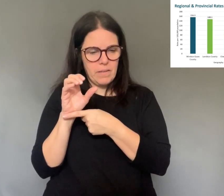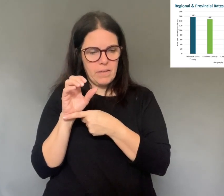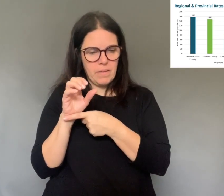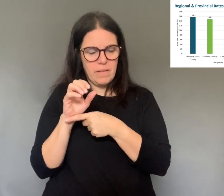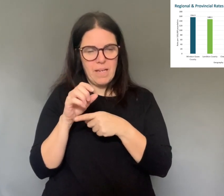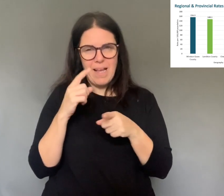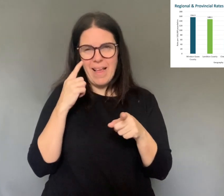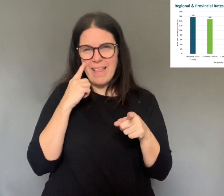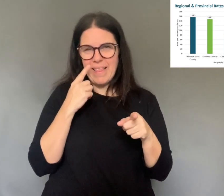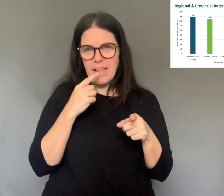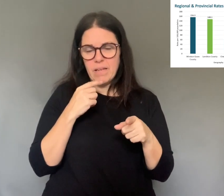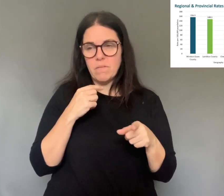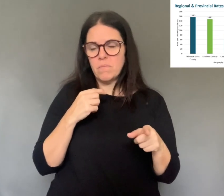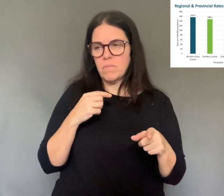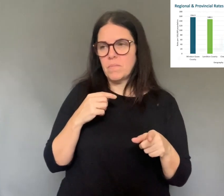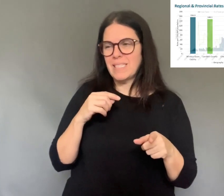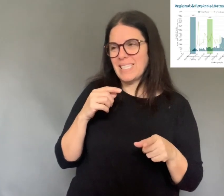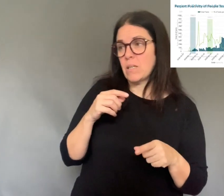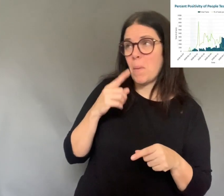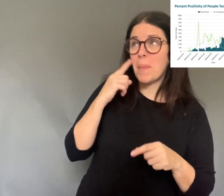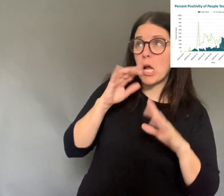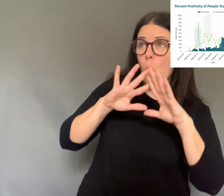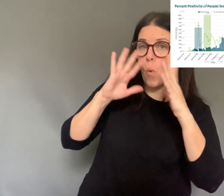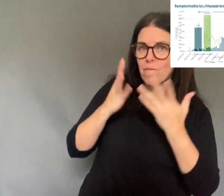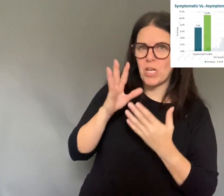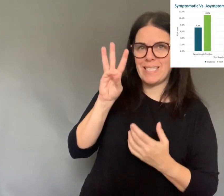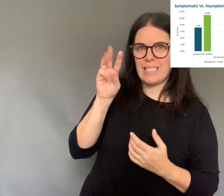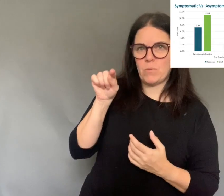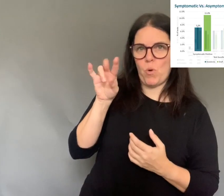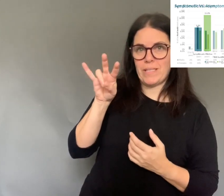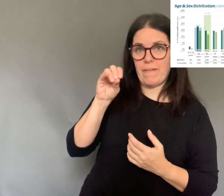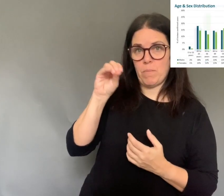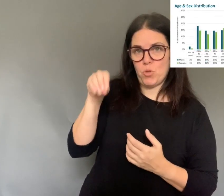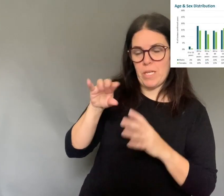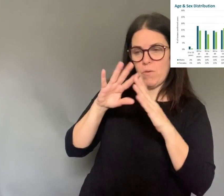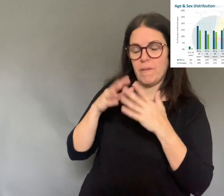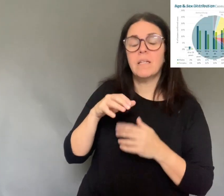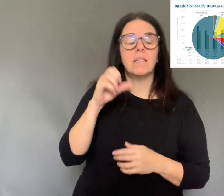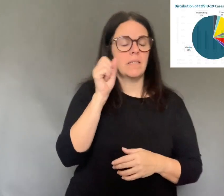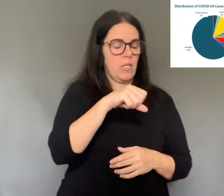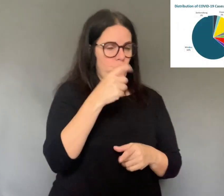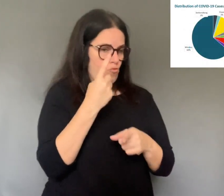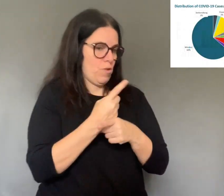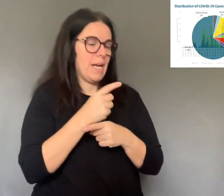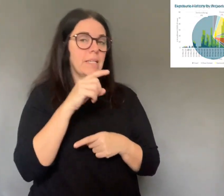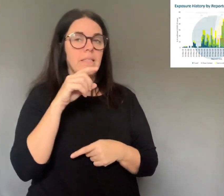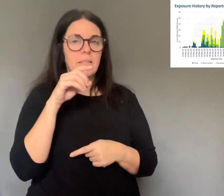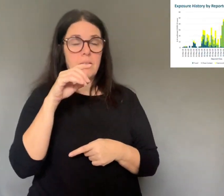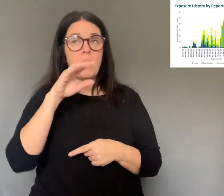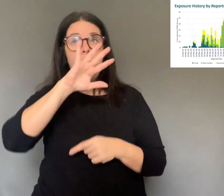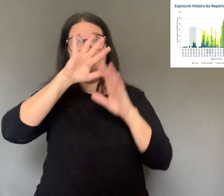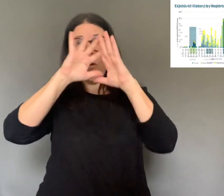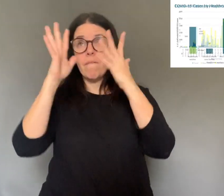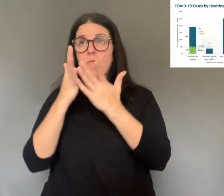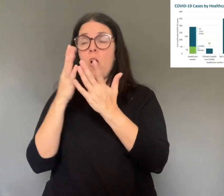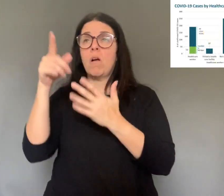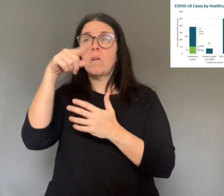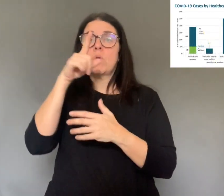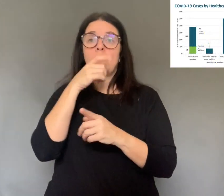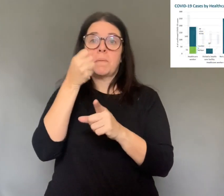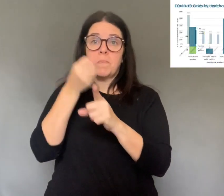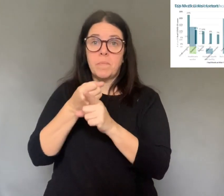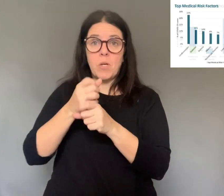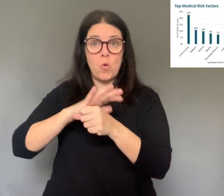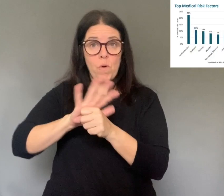comparison for the province, and the case fatality rate that we have presented for the province, it's an overall